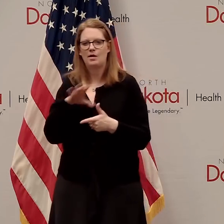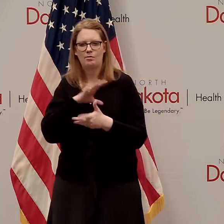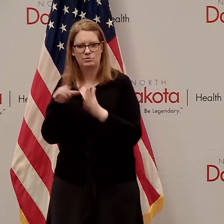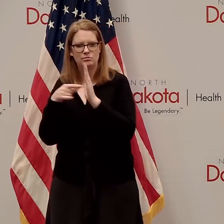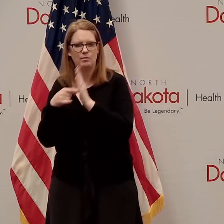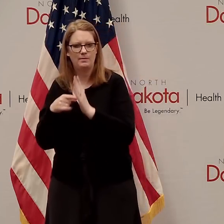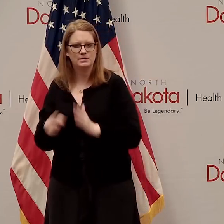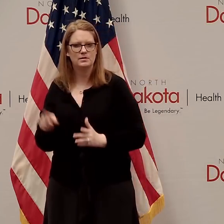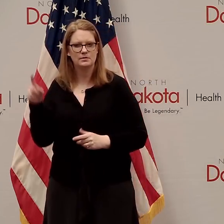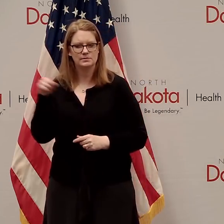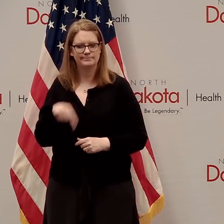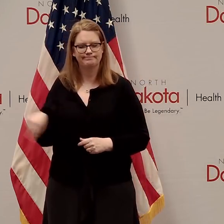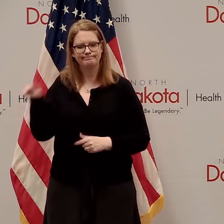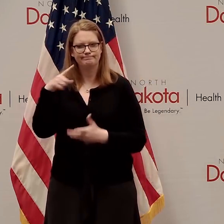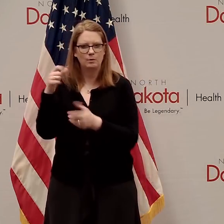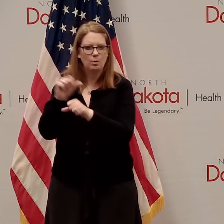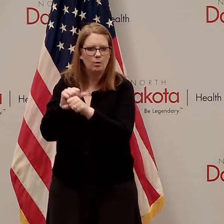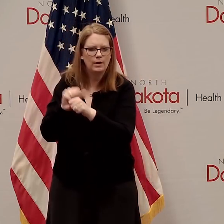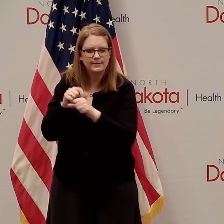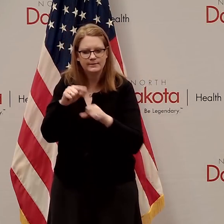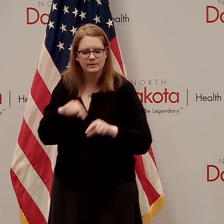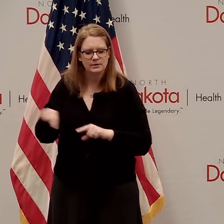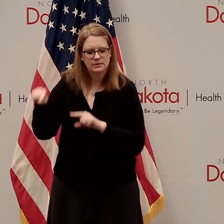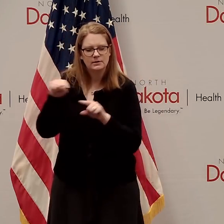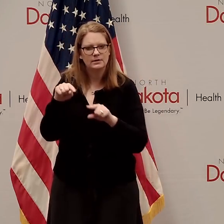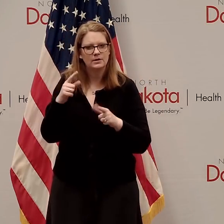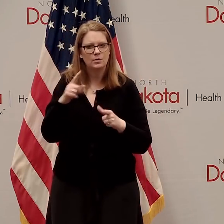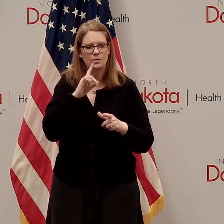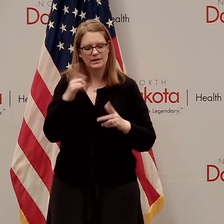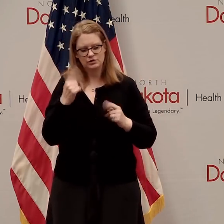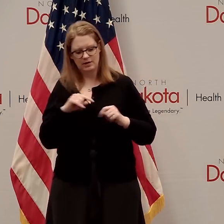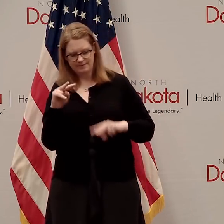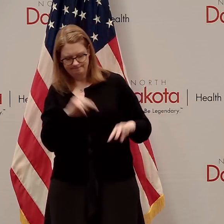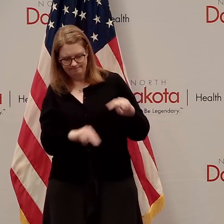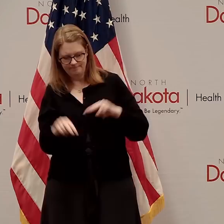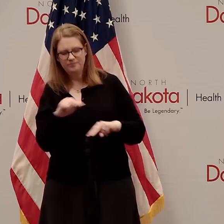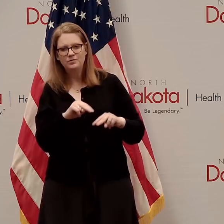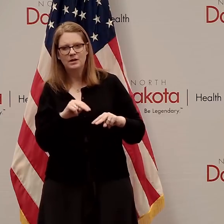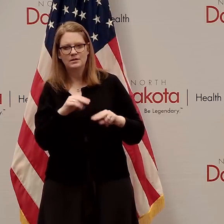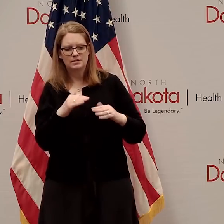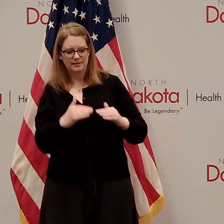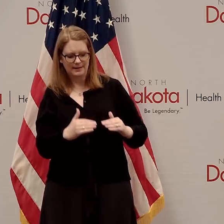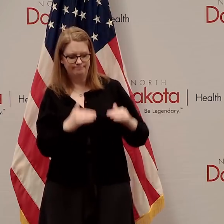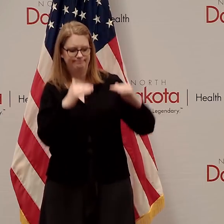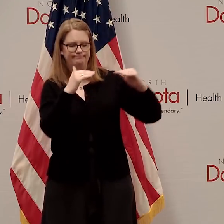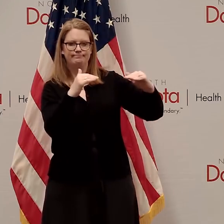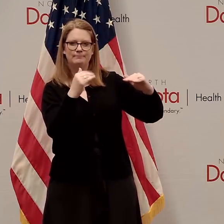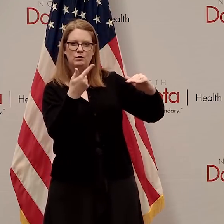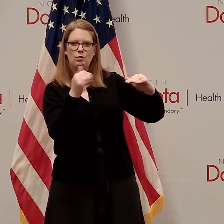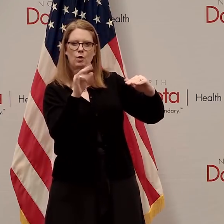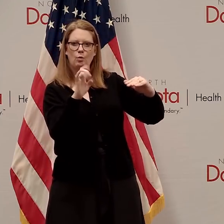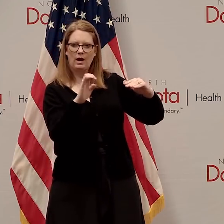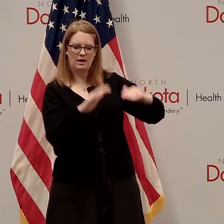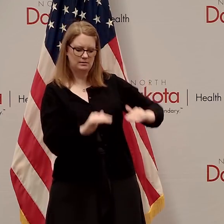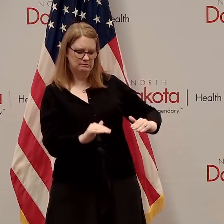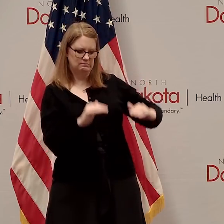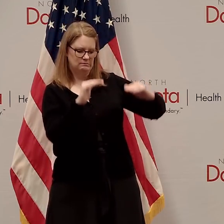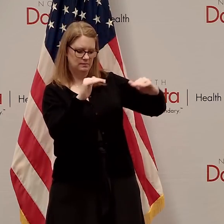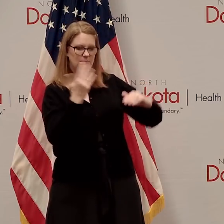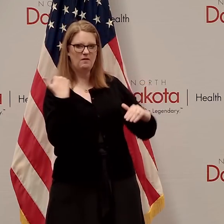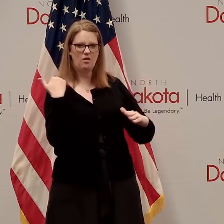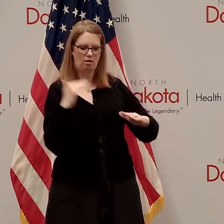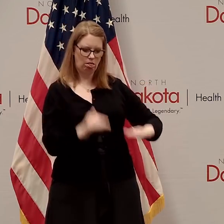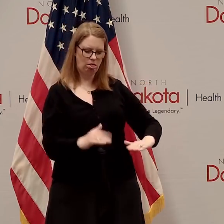to rectify the situation, because it's incredibly important for our infrastructure in our transportation infrastructure in North